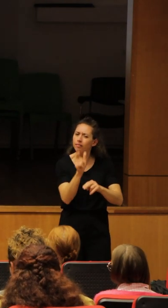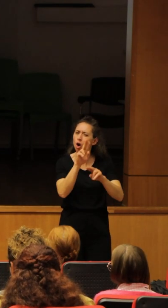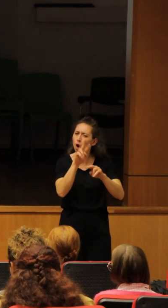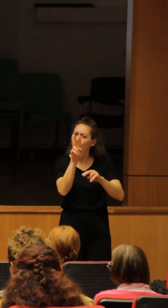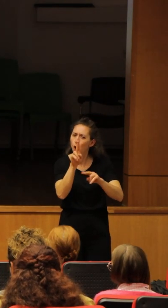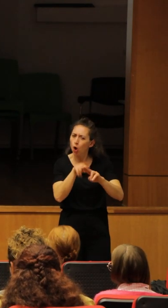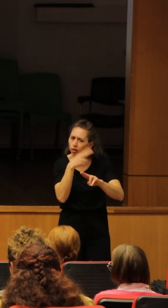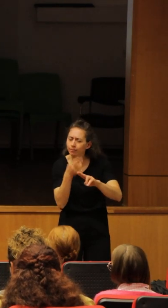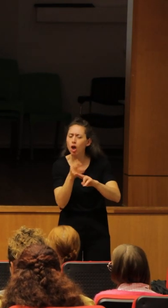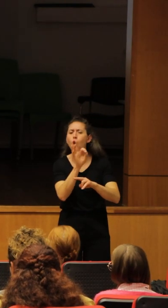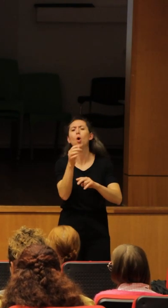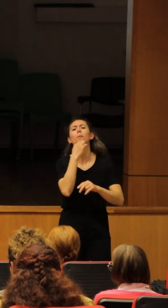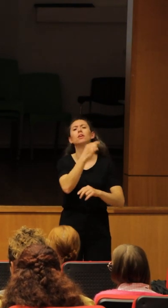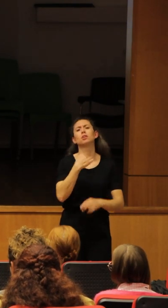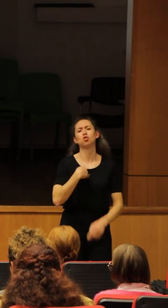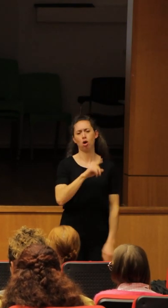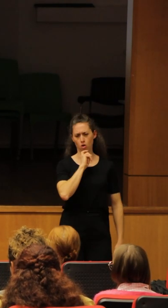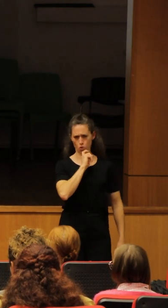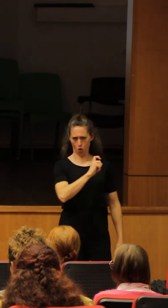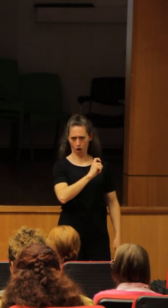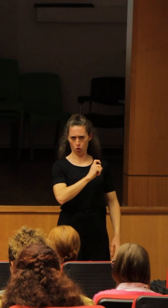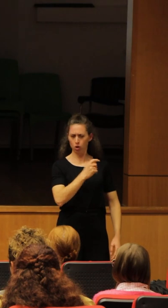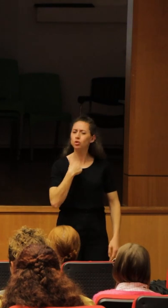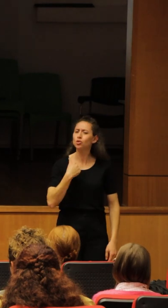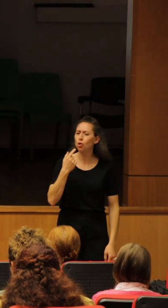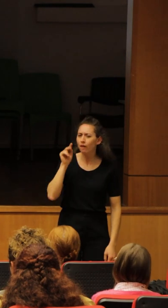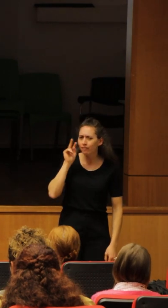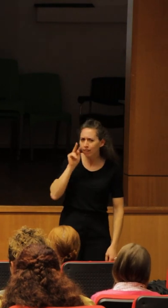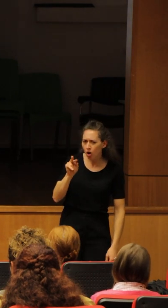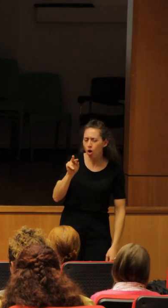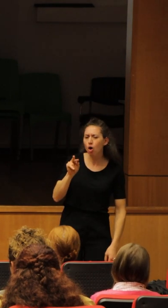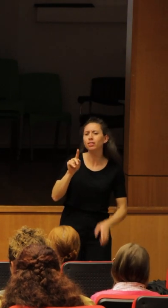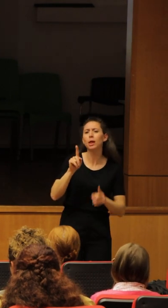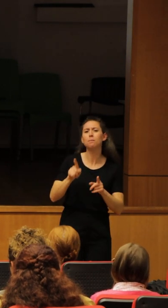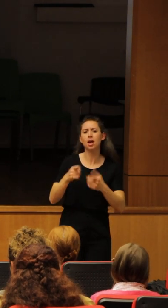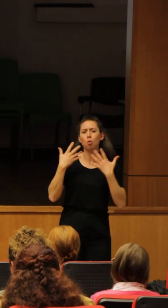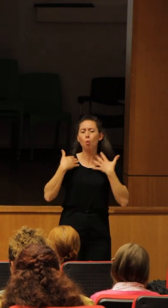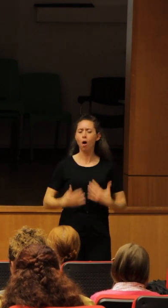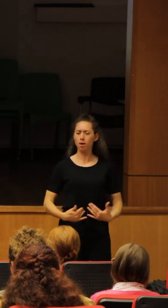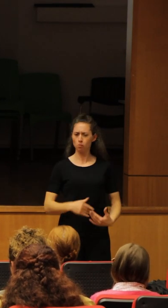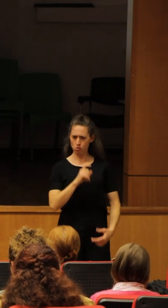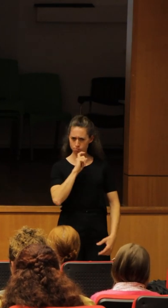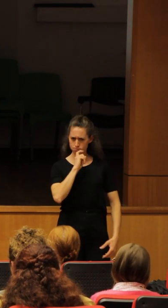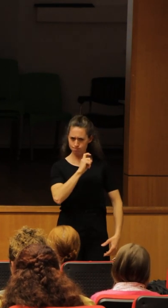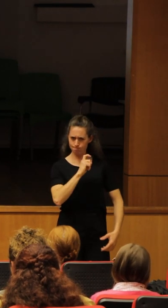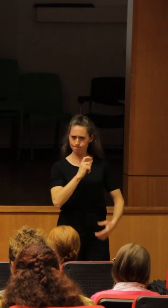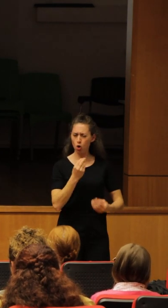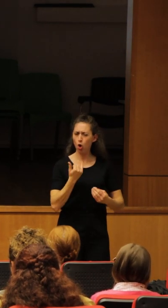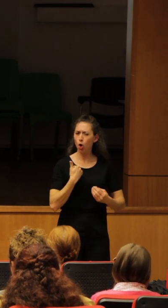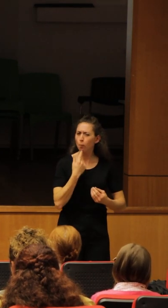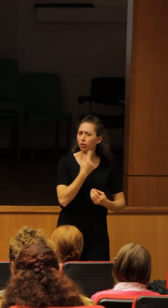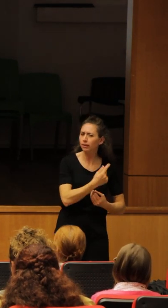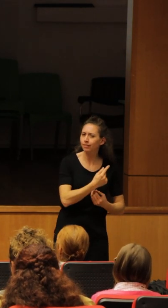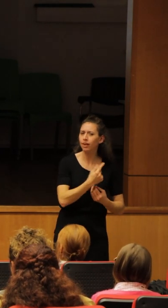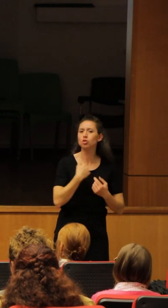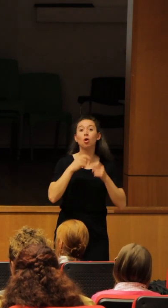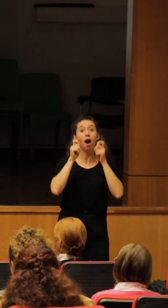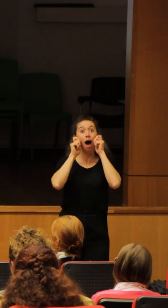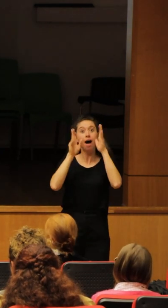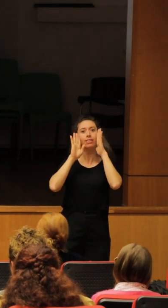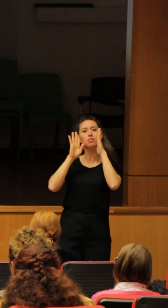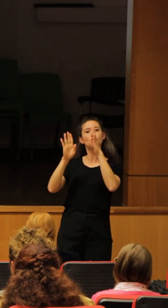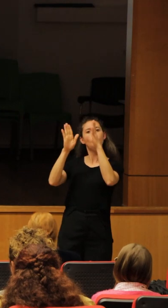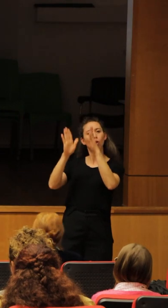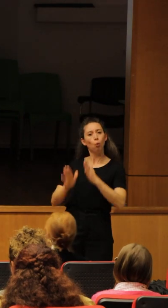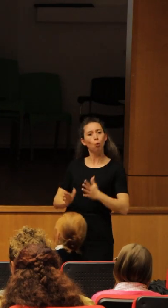ser cuando me dice, por ejemplo, estoy enojado y me lo dice y yo me doy cuenta también cómo transmite con su cuerpo y cómo me lo dice. Yo pongo atención a